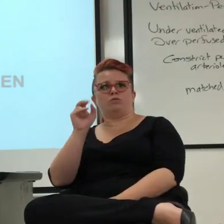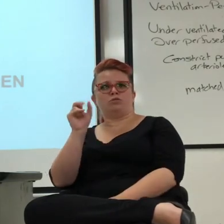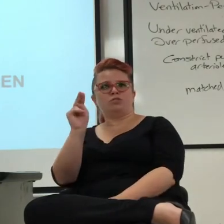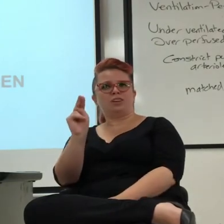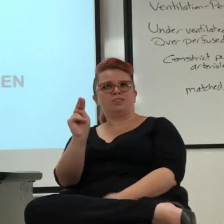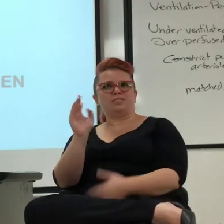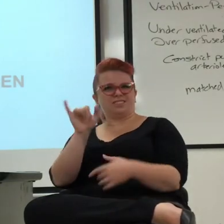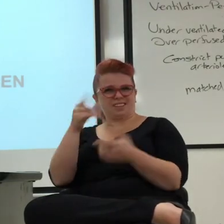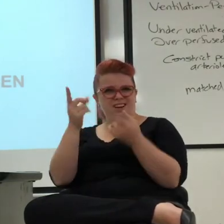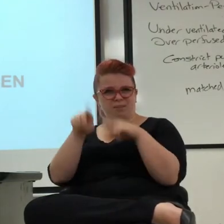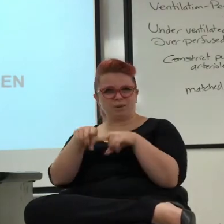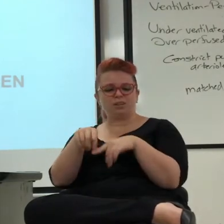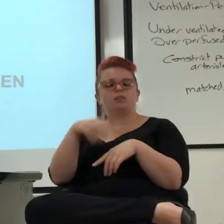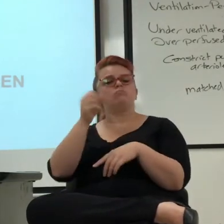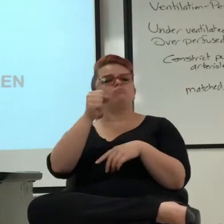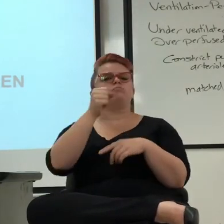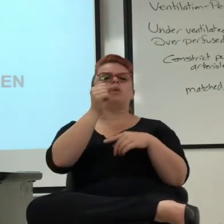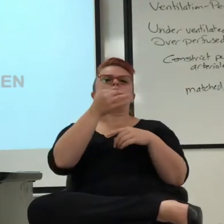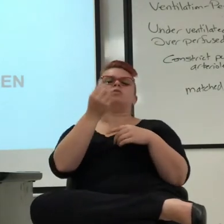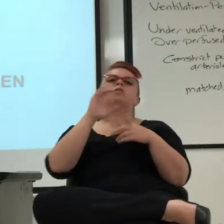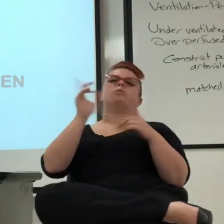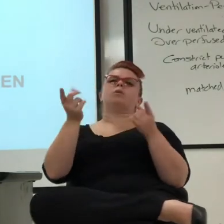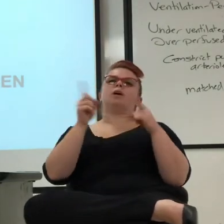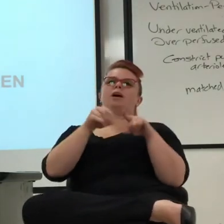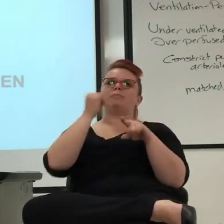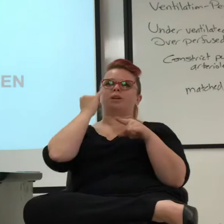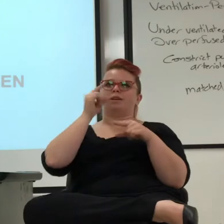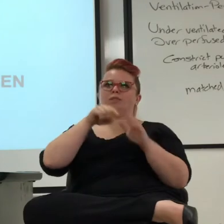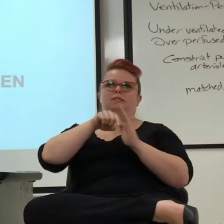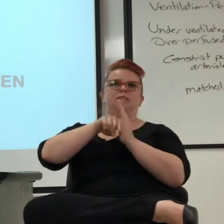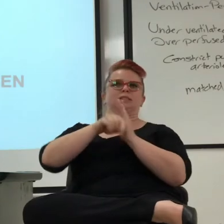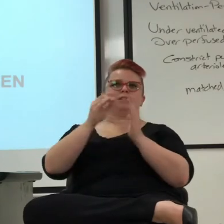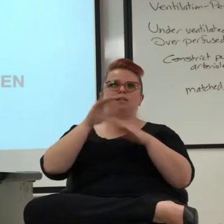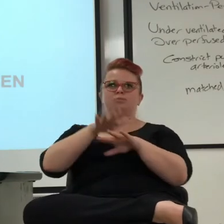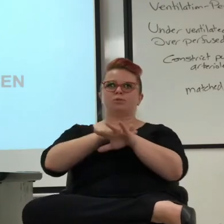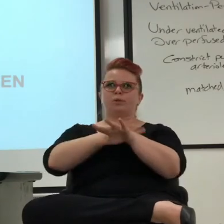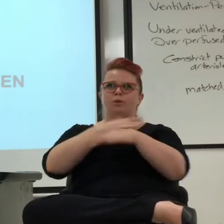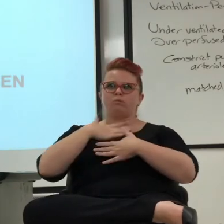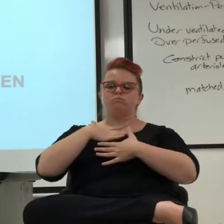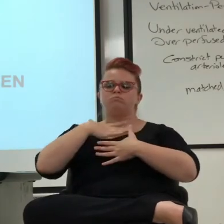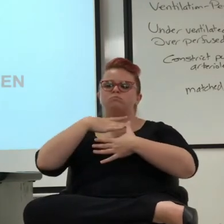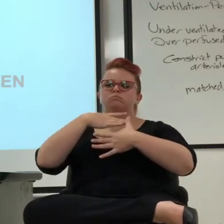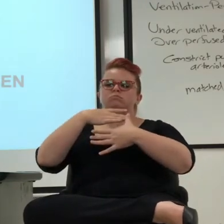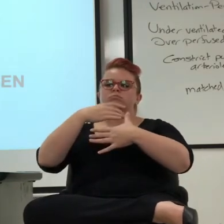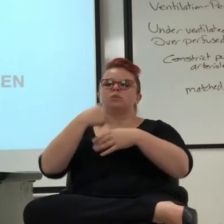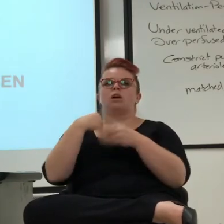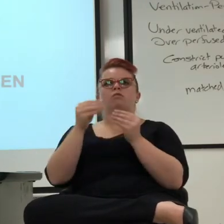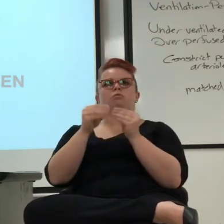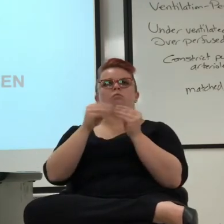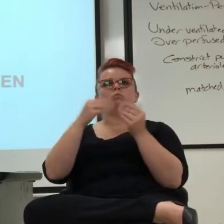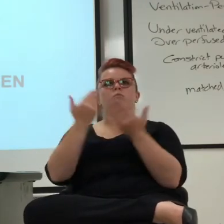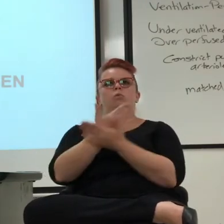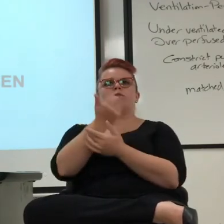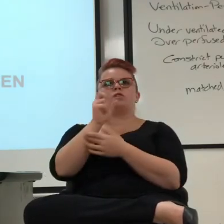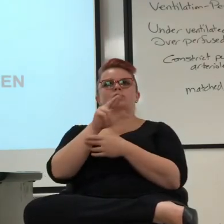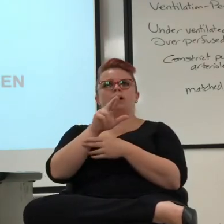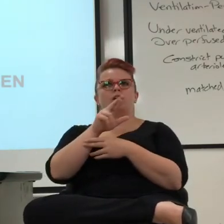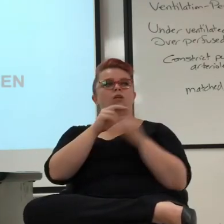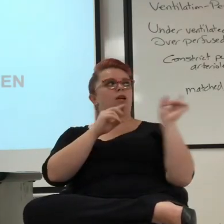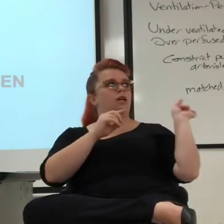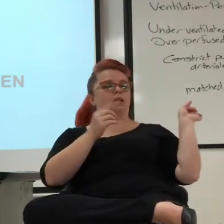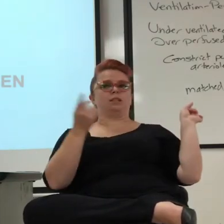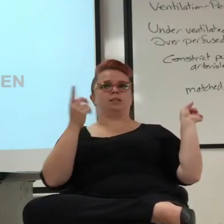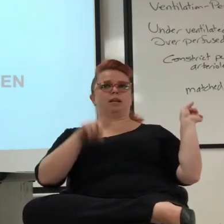your equivalent? So what would happen is, if you're taking deep breaths and bringing more fresh air, this is happening, that's happening.